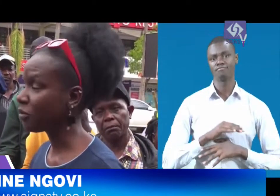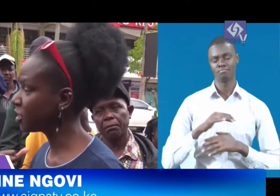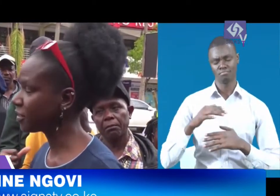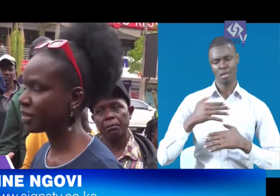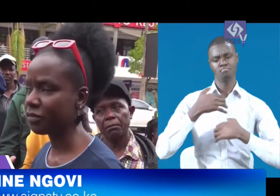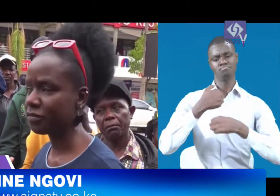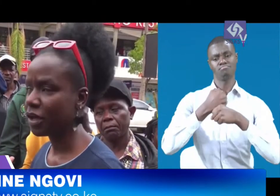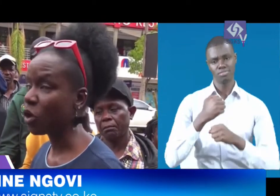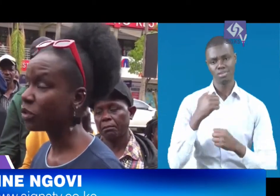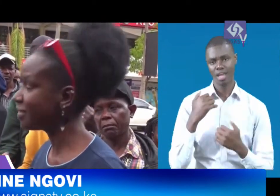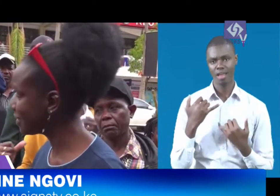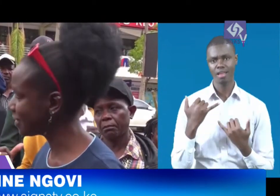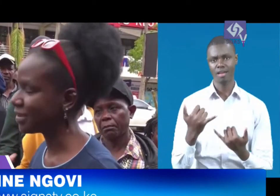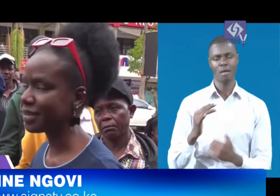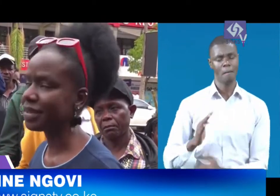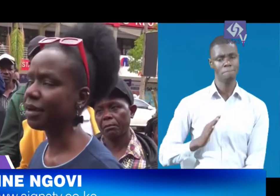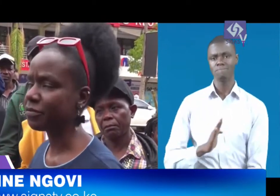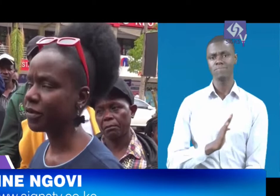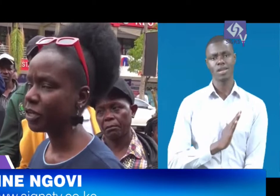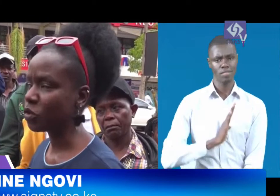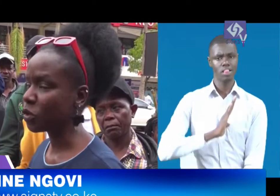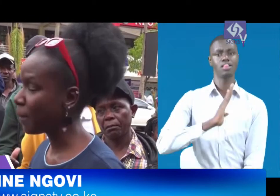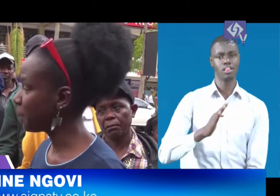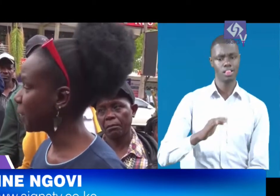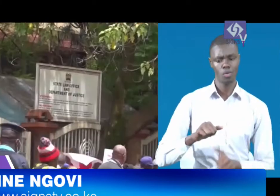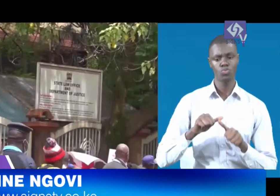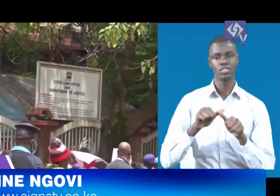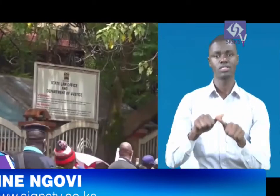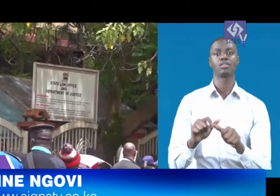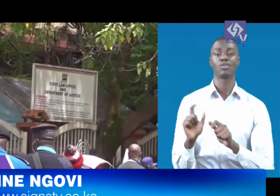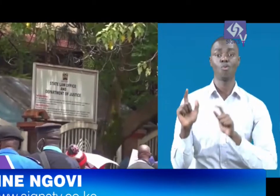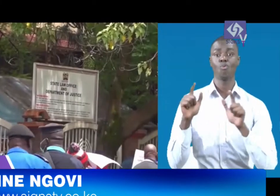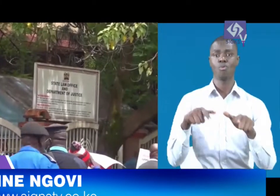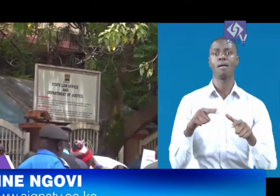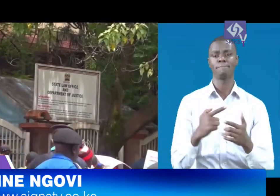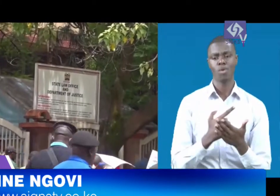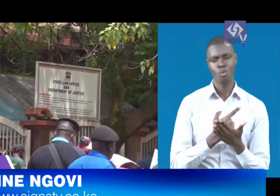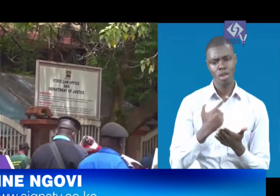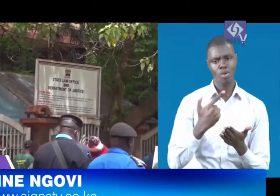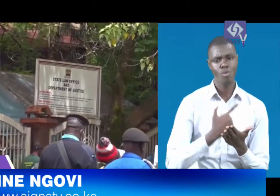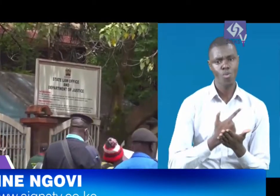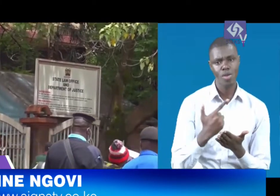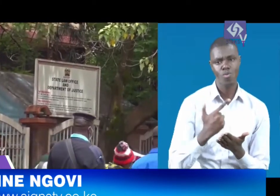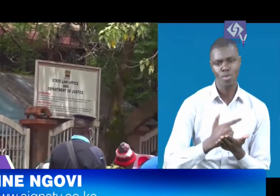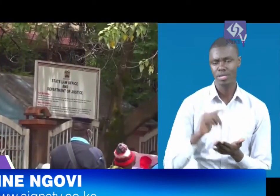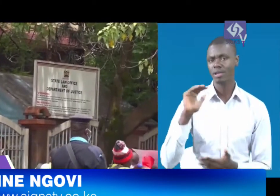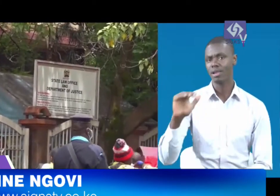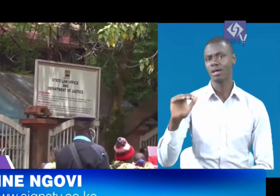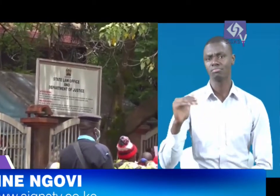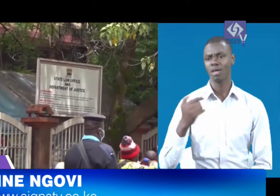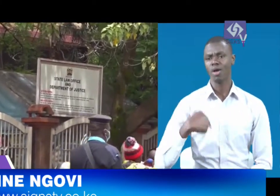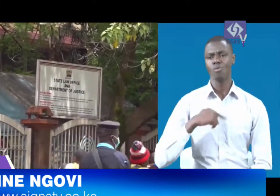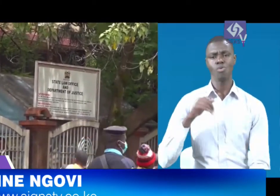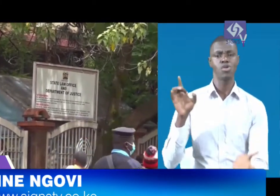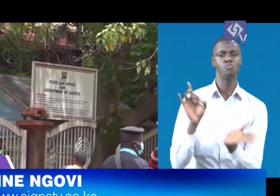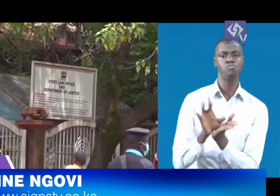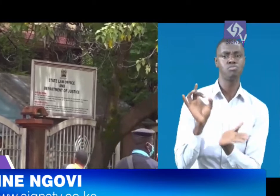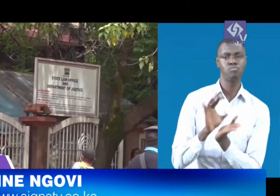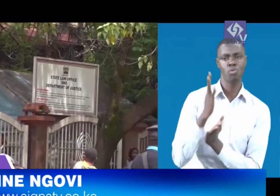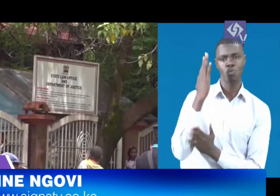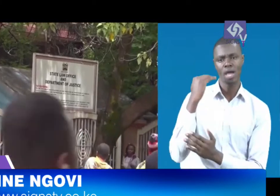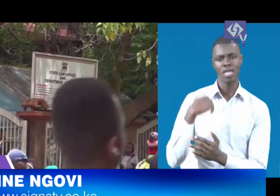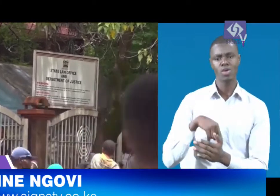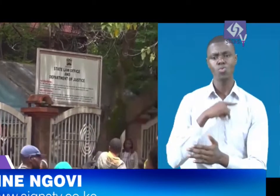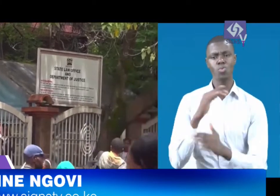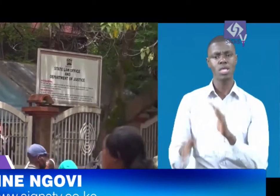enough, courageous enough, consistent enough to come week in and week out and ask, why are we being thrown out? Why are we being chased